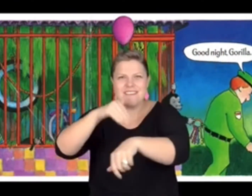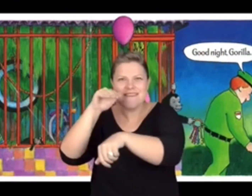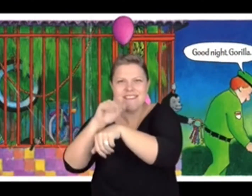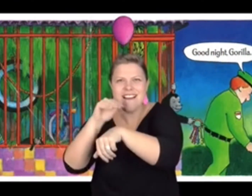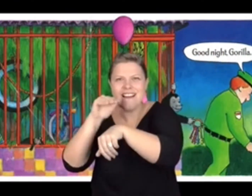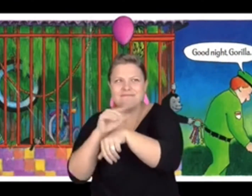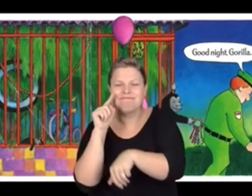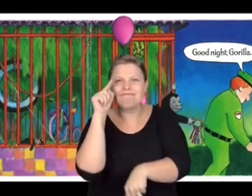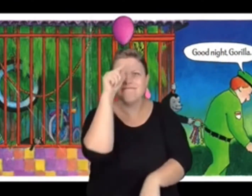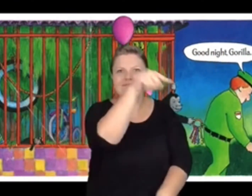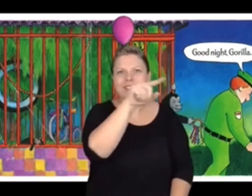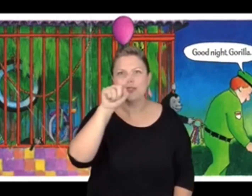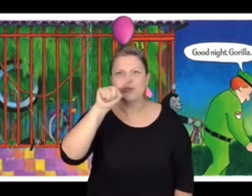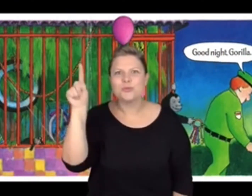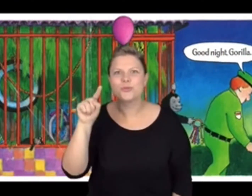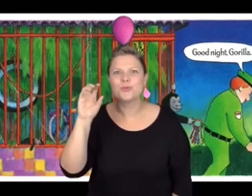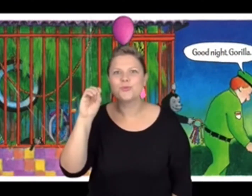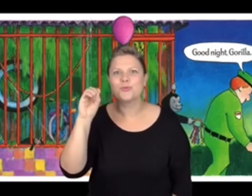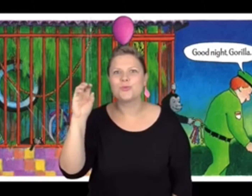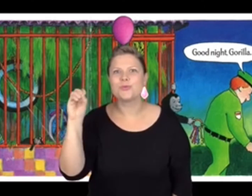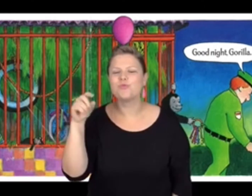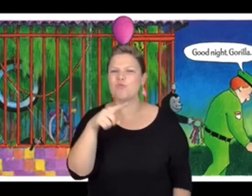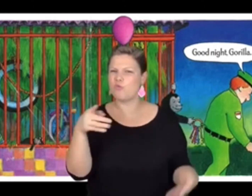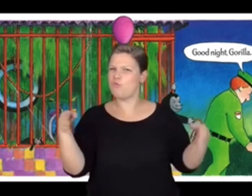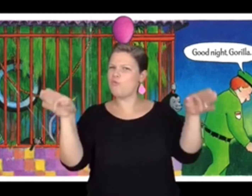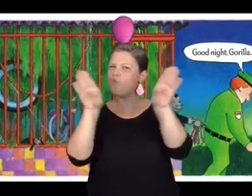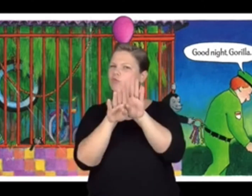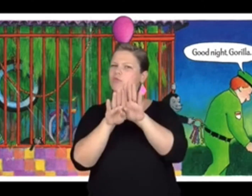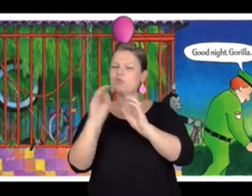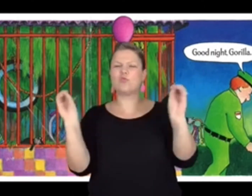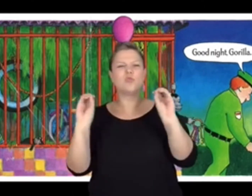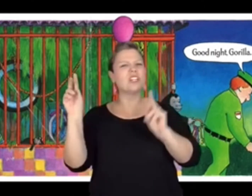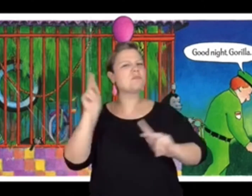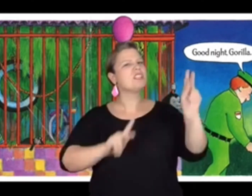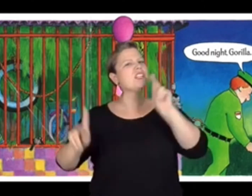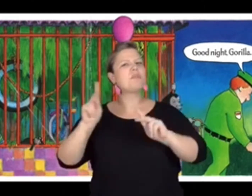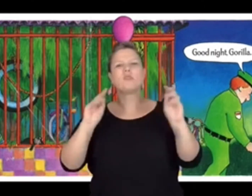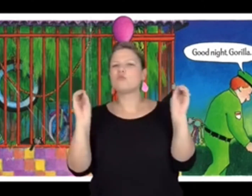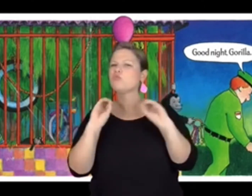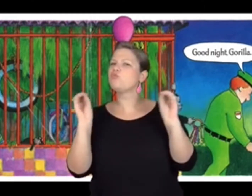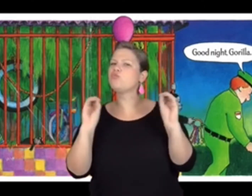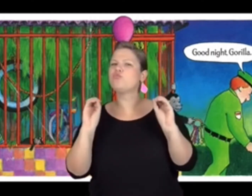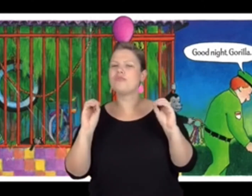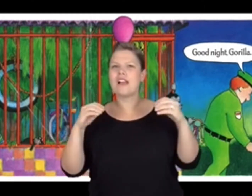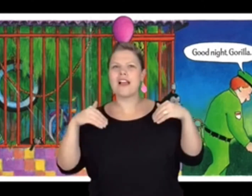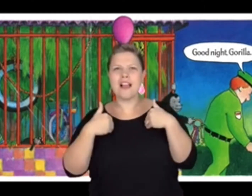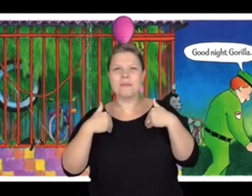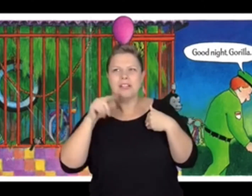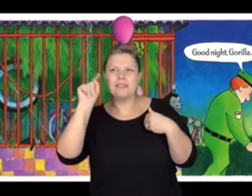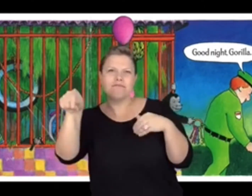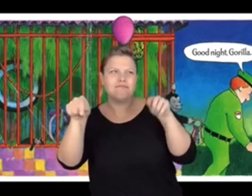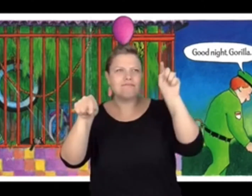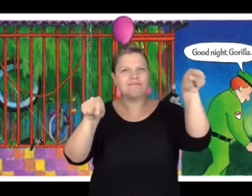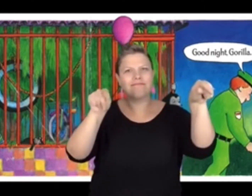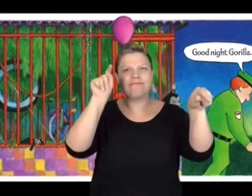It was dark. It was nighttime at the zoo. The zoo was closed. There was nobody there.